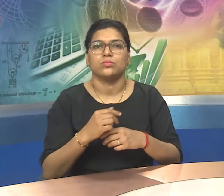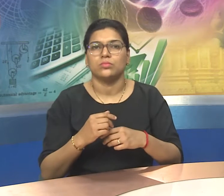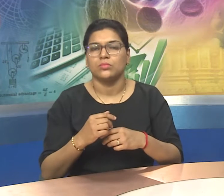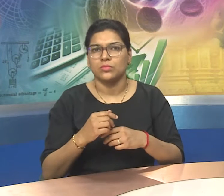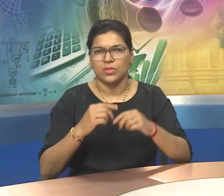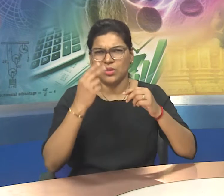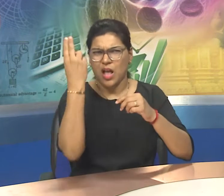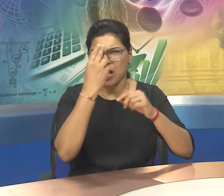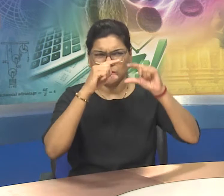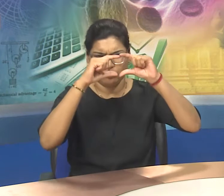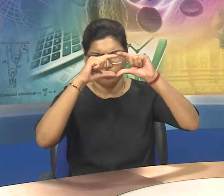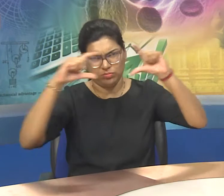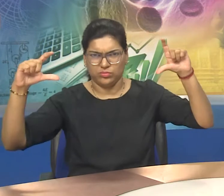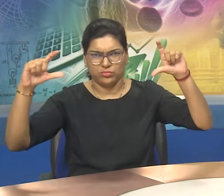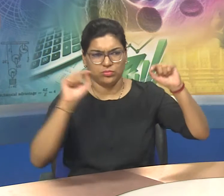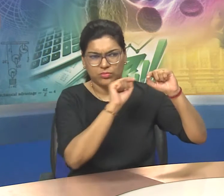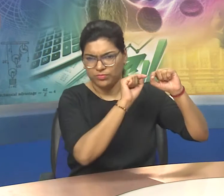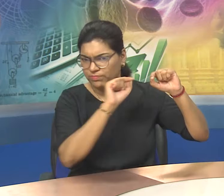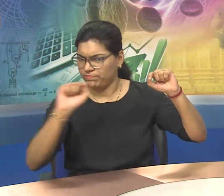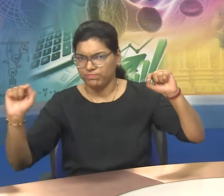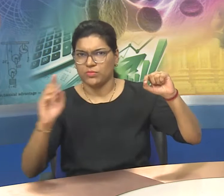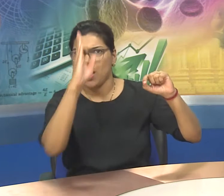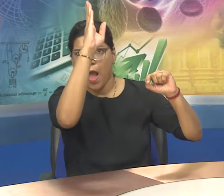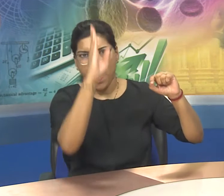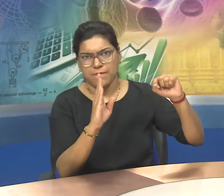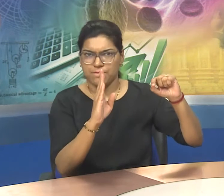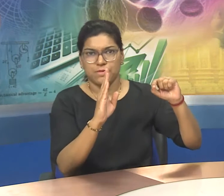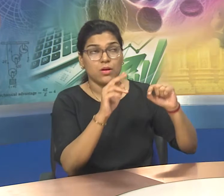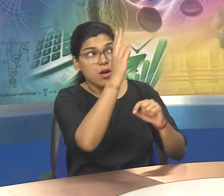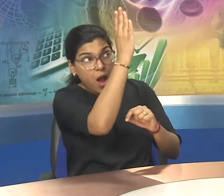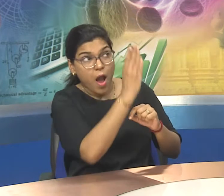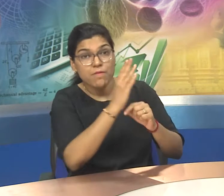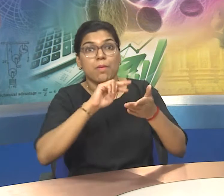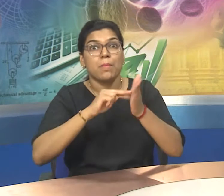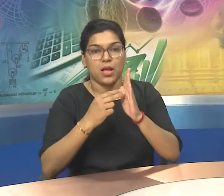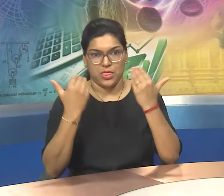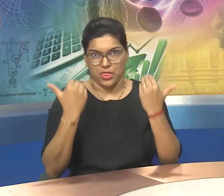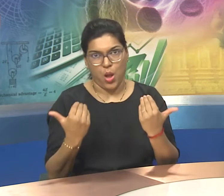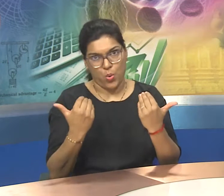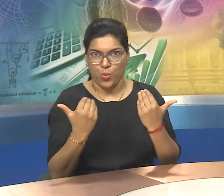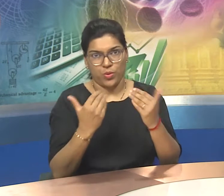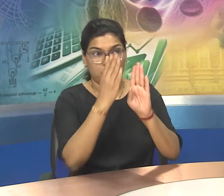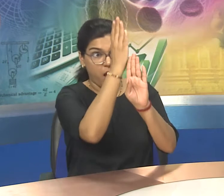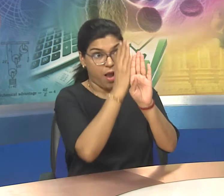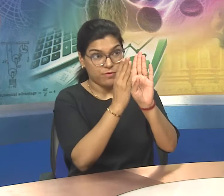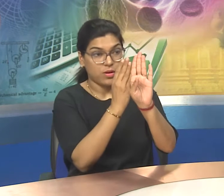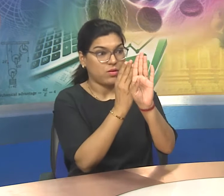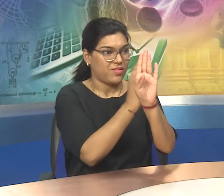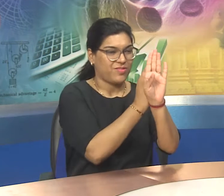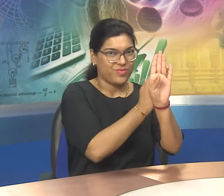Now you can see this big red circle has this big arrow. As we know,